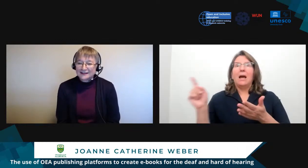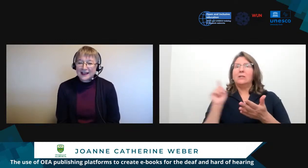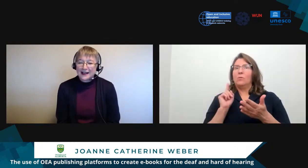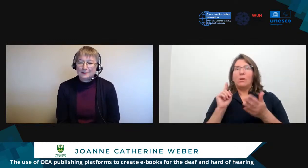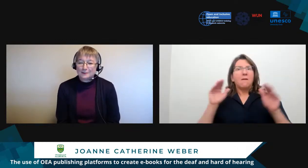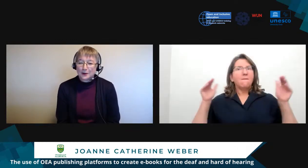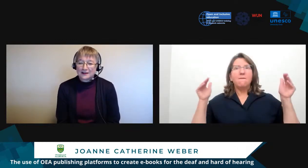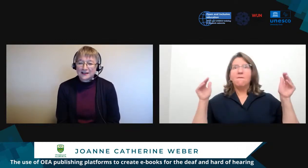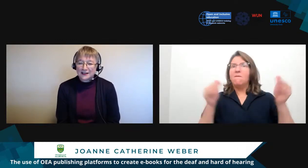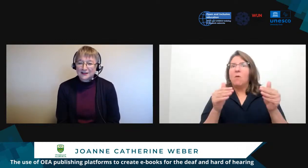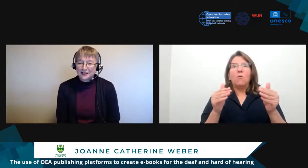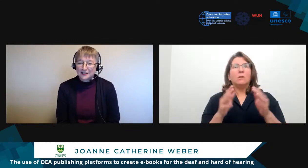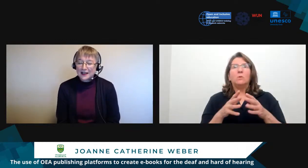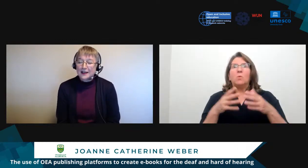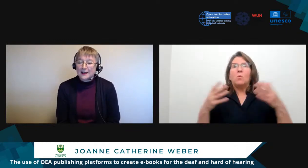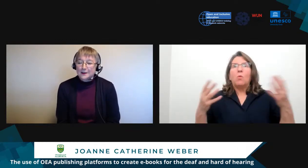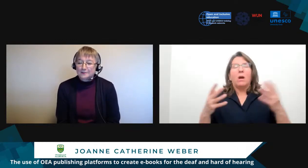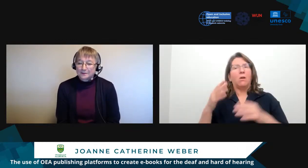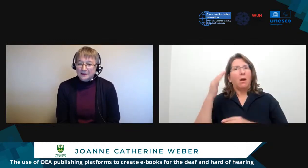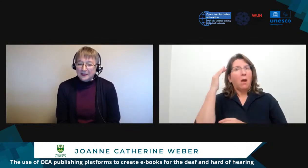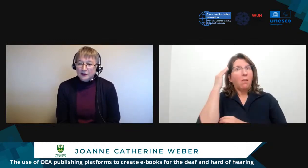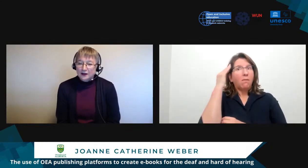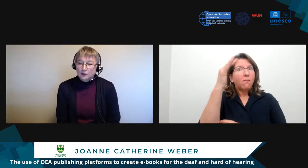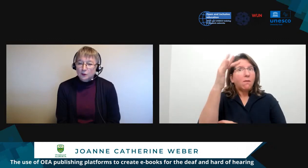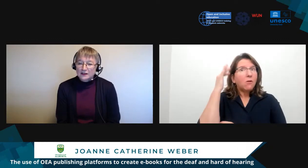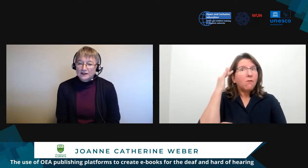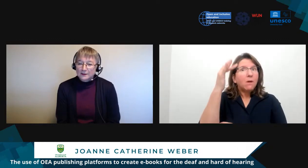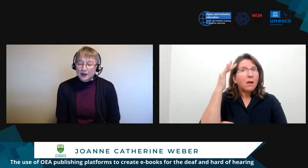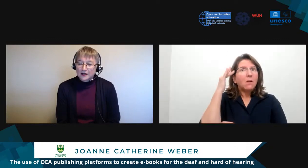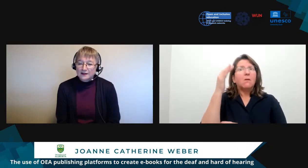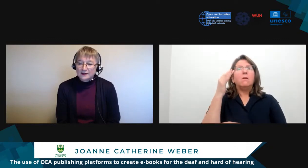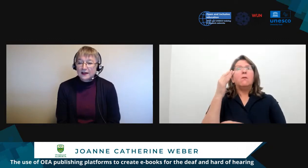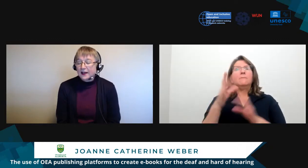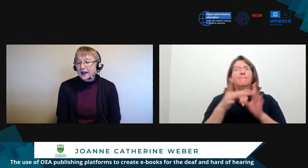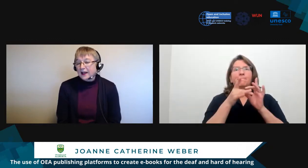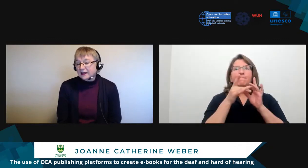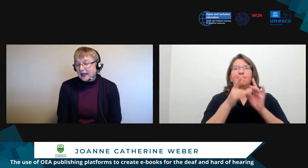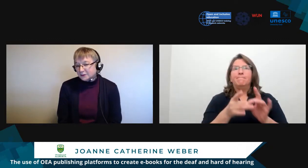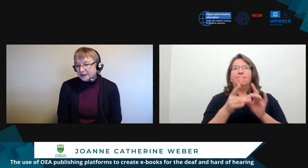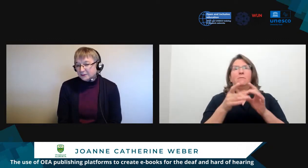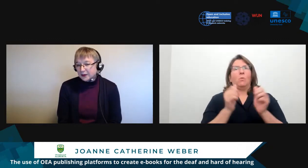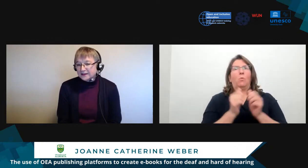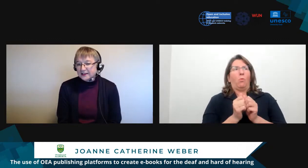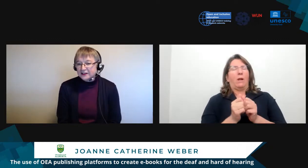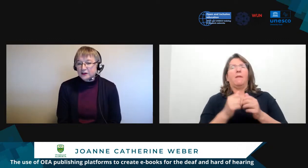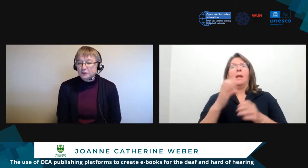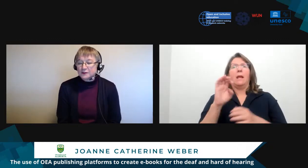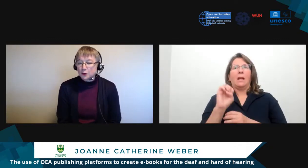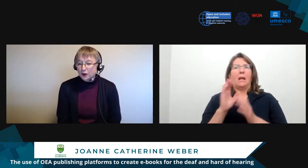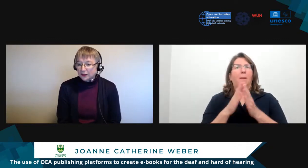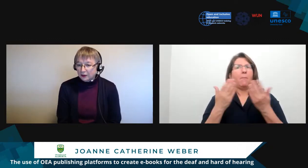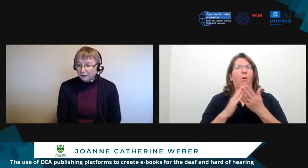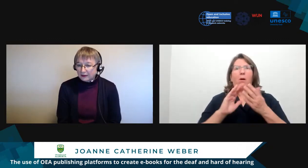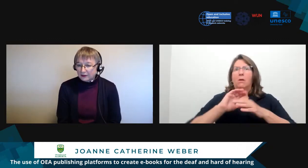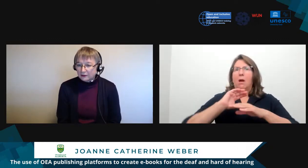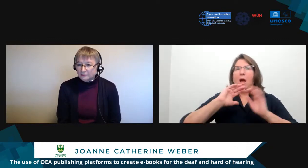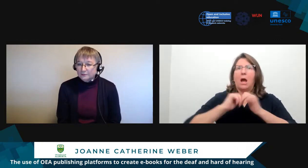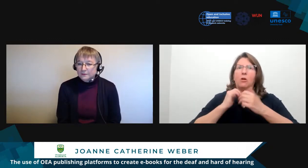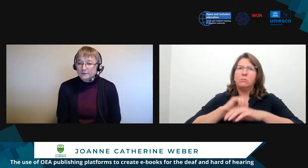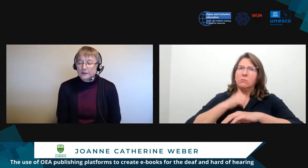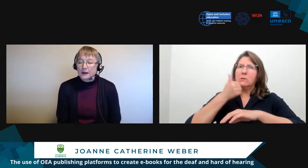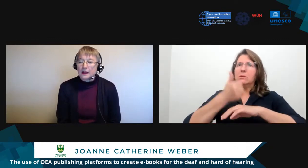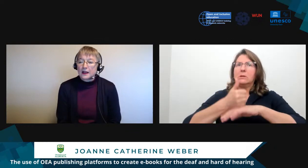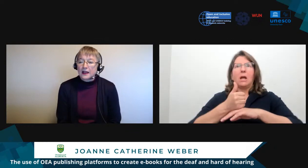second chance at a presentation here at the WUN seminars. Last week's presentation was more